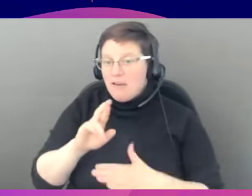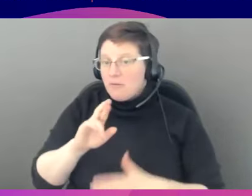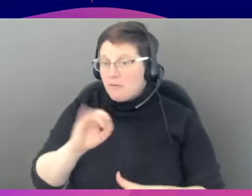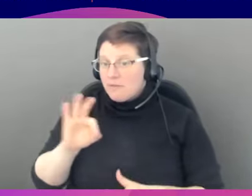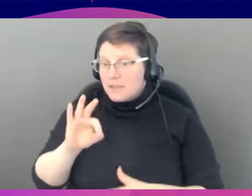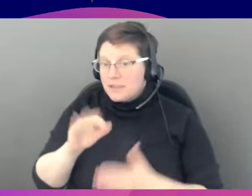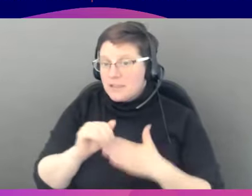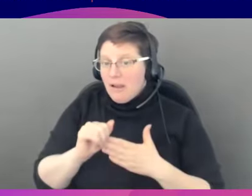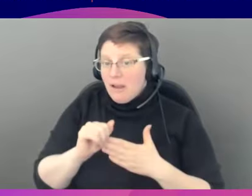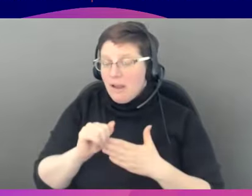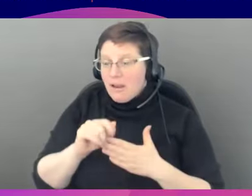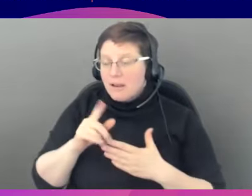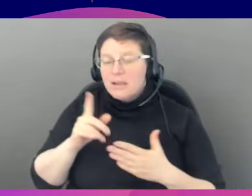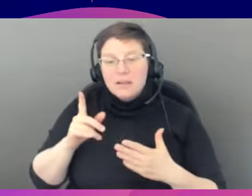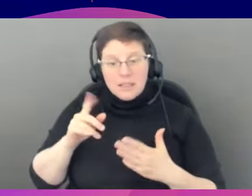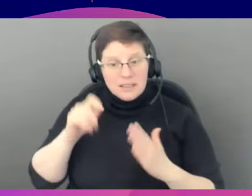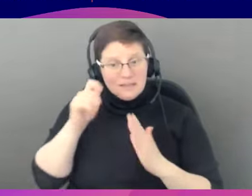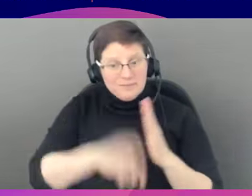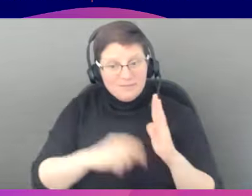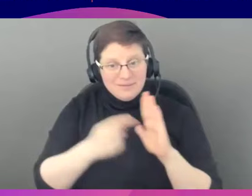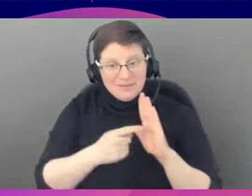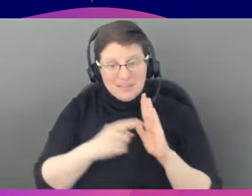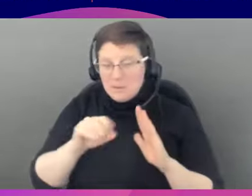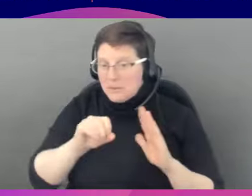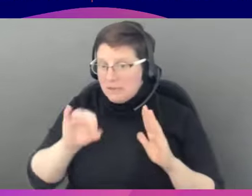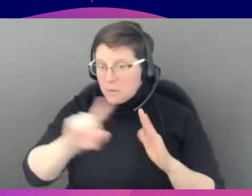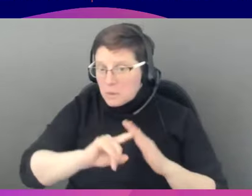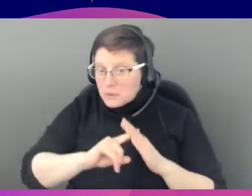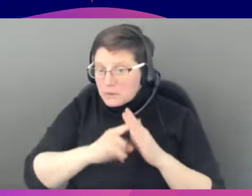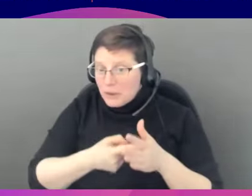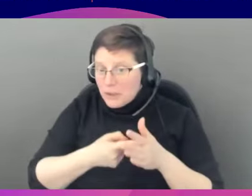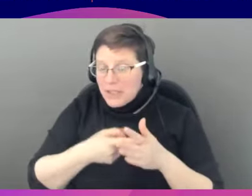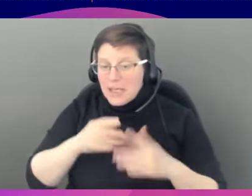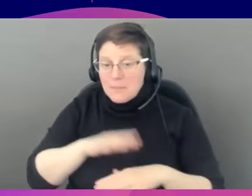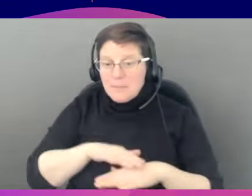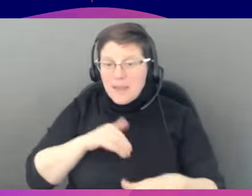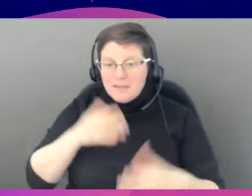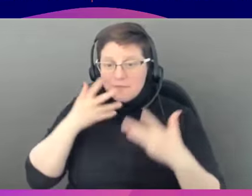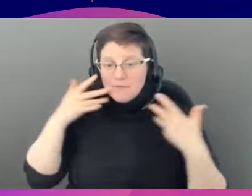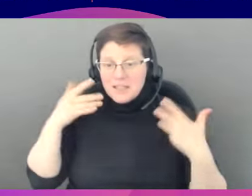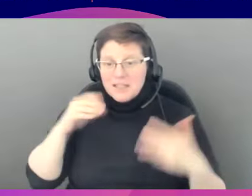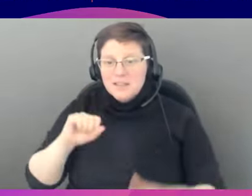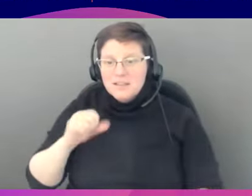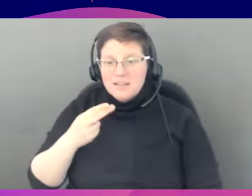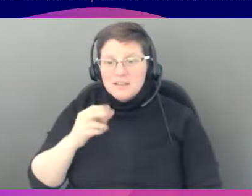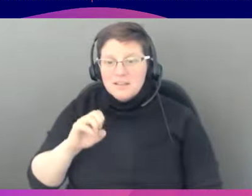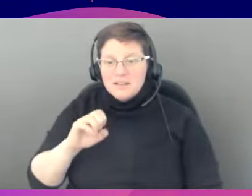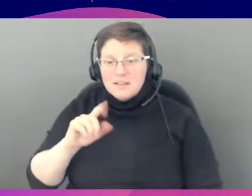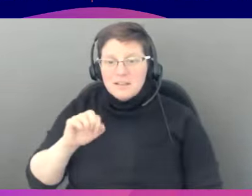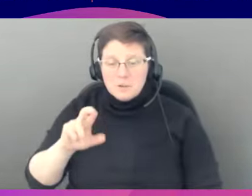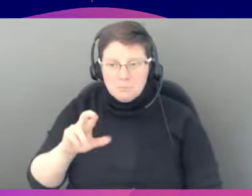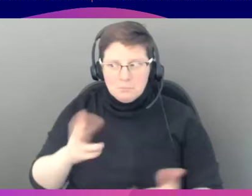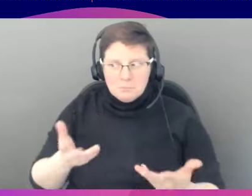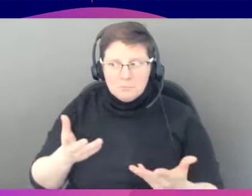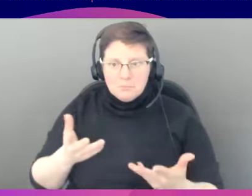And it's been written so that if you are starting a pet-friendly shelter and you're not sure what the proper care is for a guinea